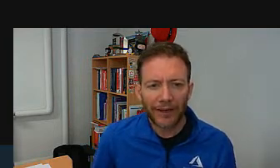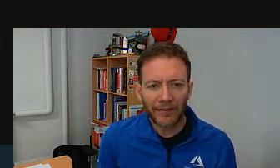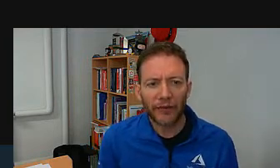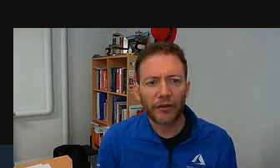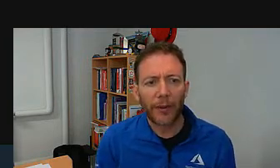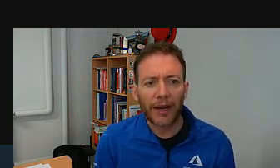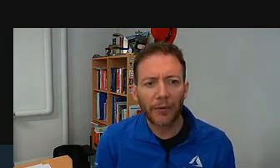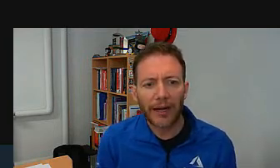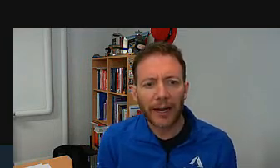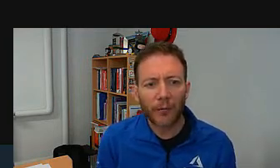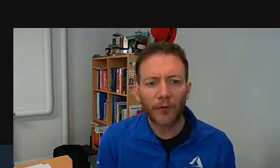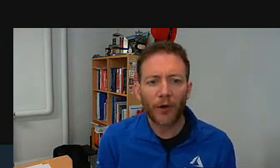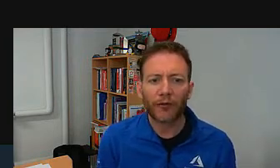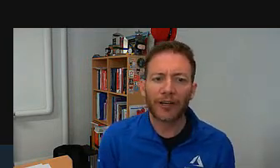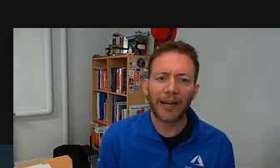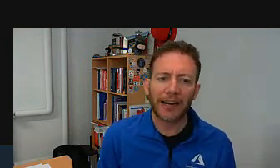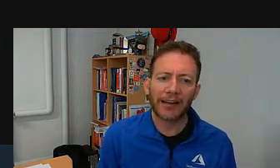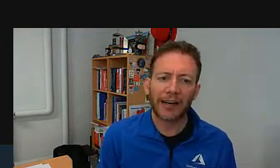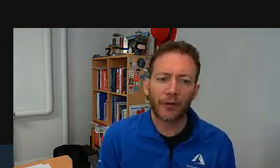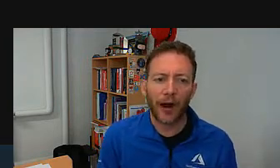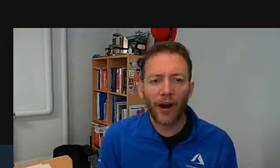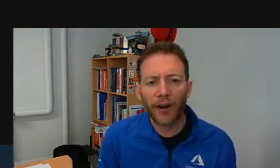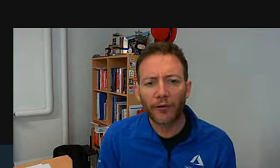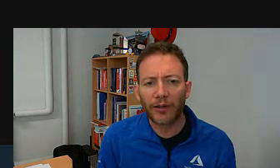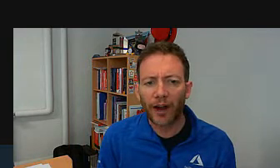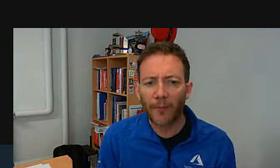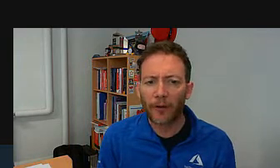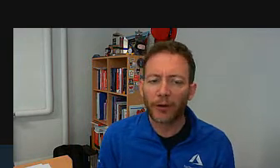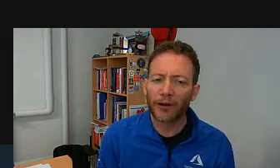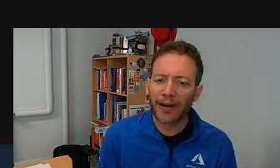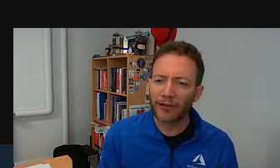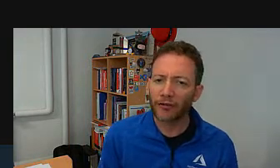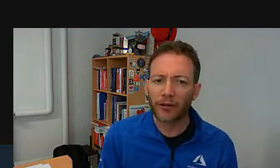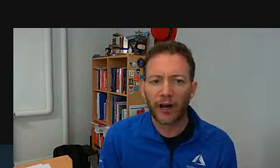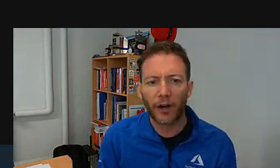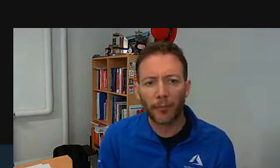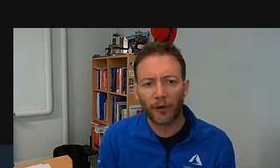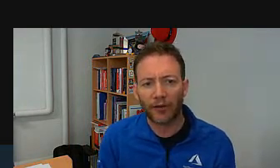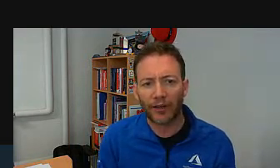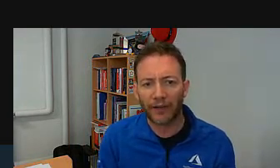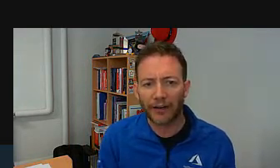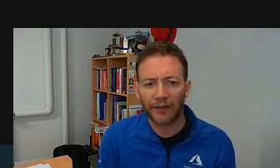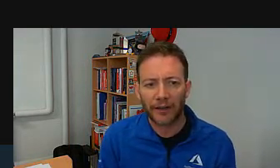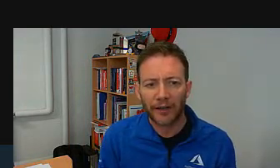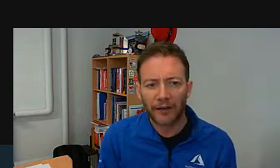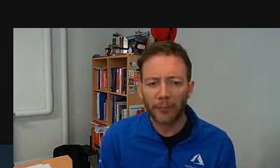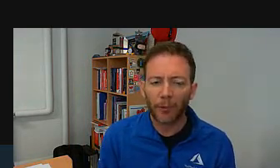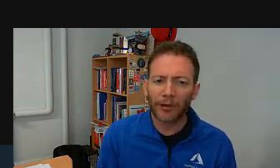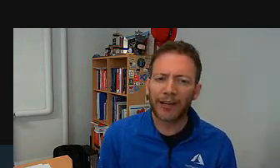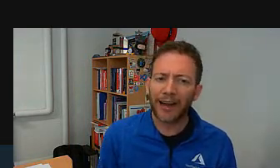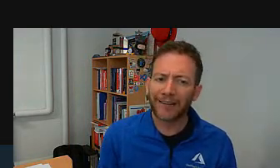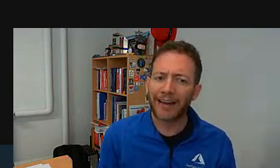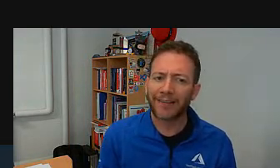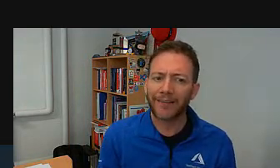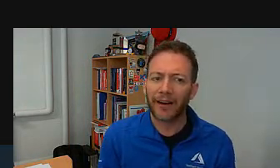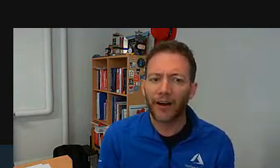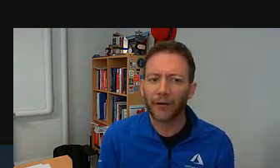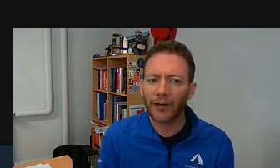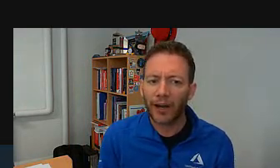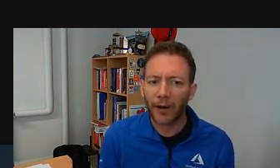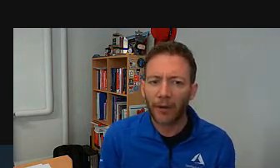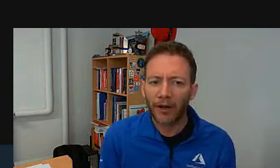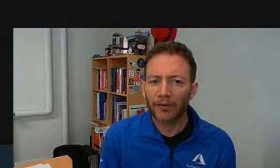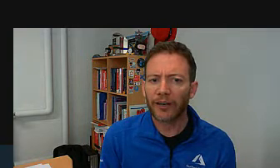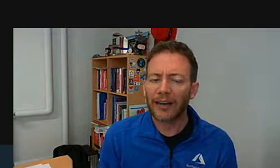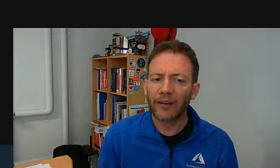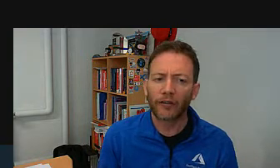With that decision made, we can now move on to connecting it to our IoT hub that we created during the unboxing event. It's important that it has access to the IoT